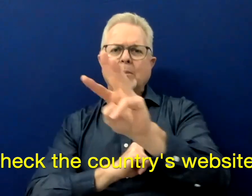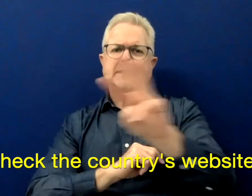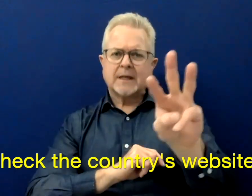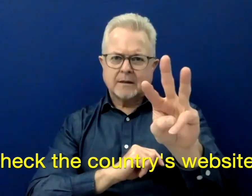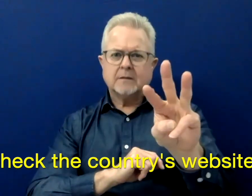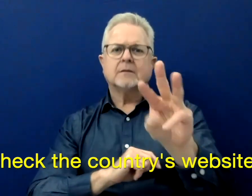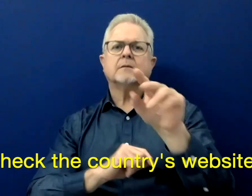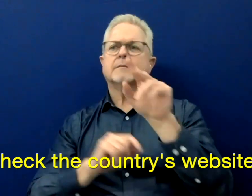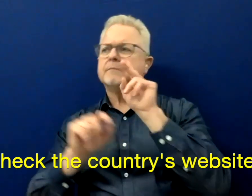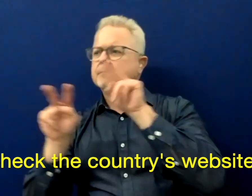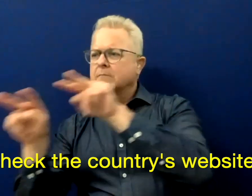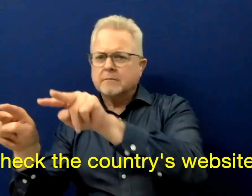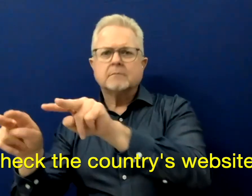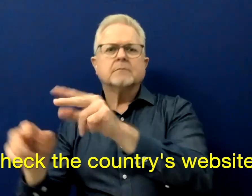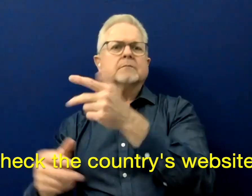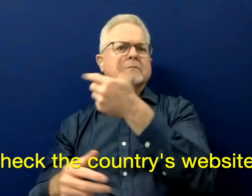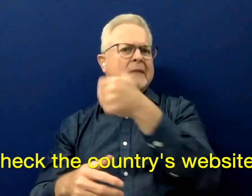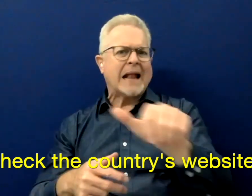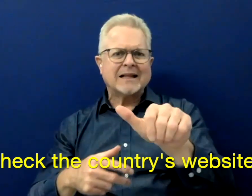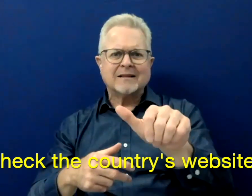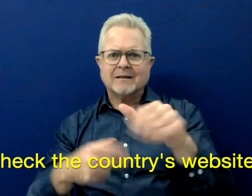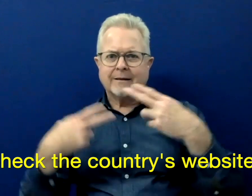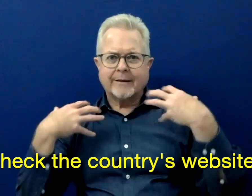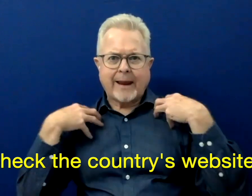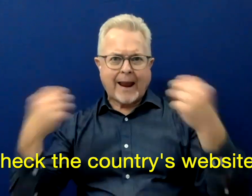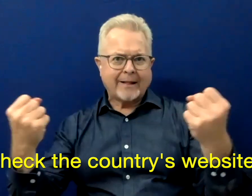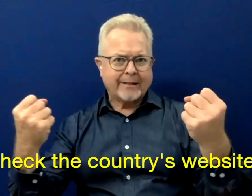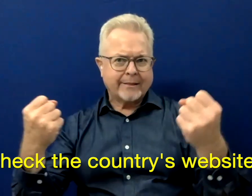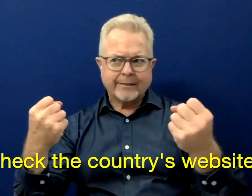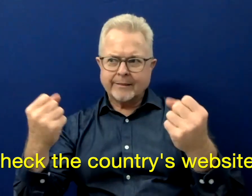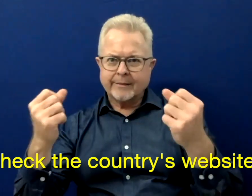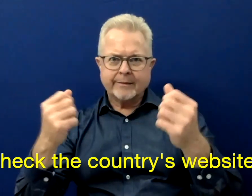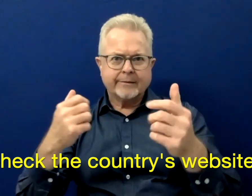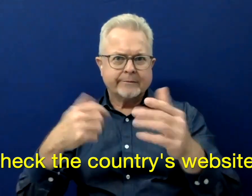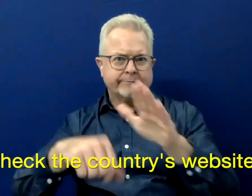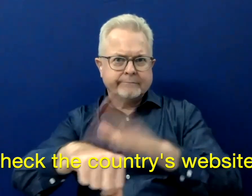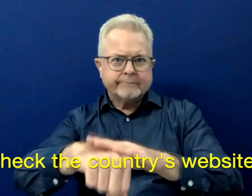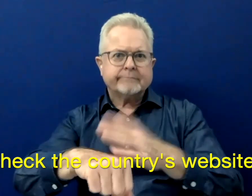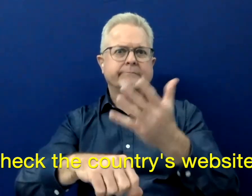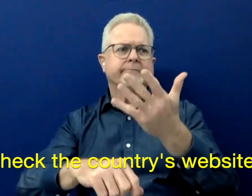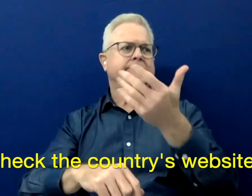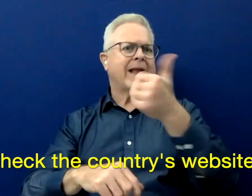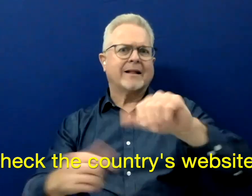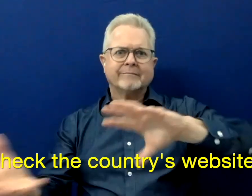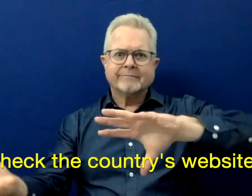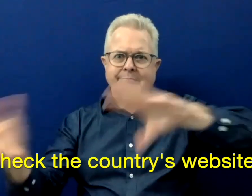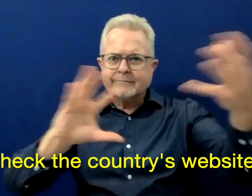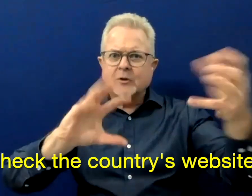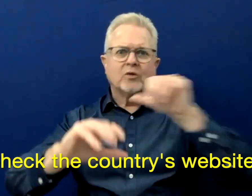country that you plan on going, there's a website that you can go to find out about the status of the health condition of what's